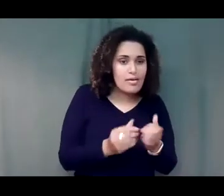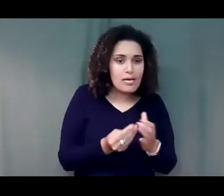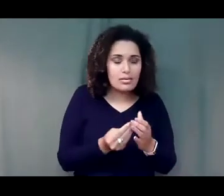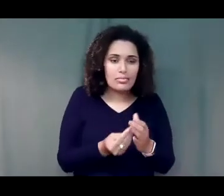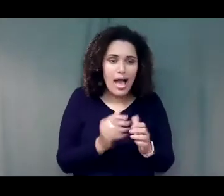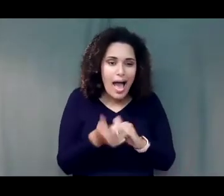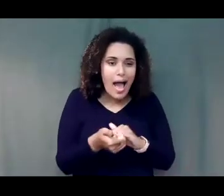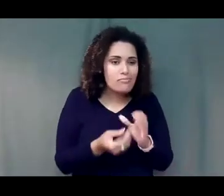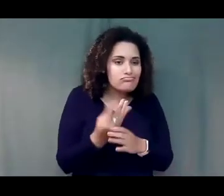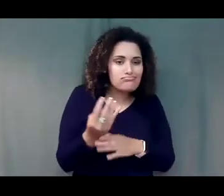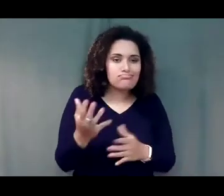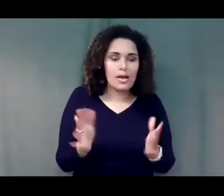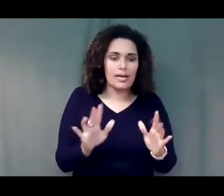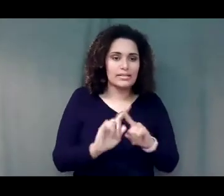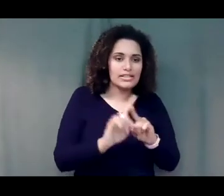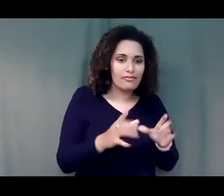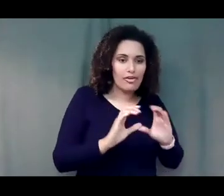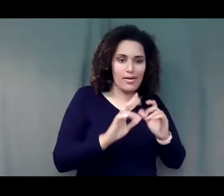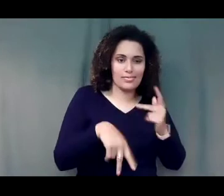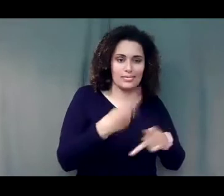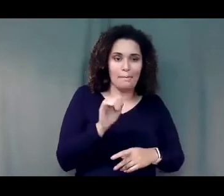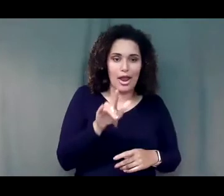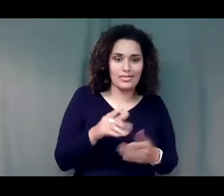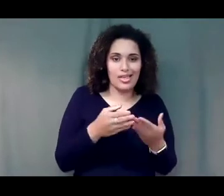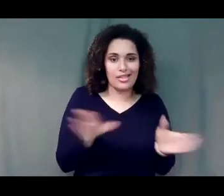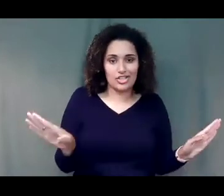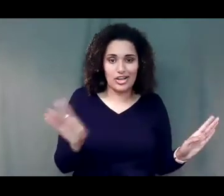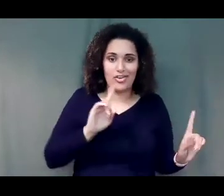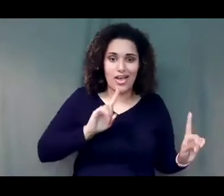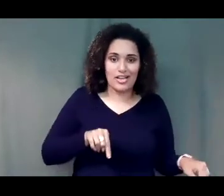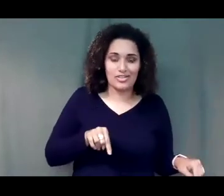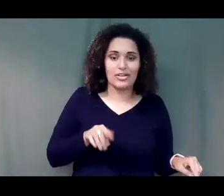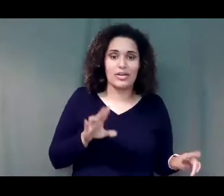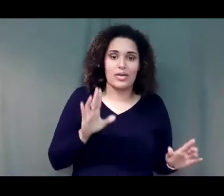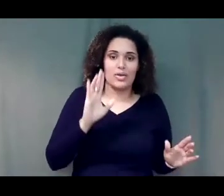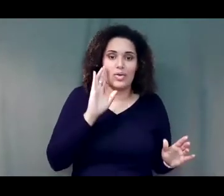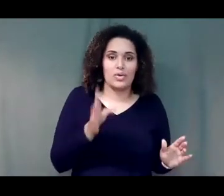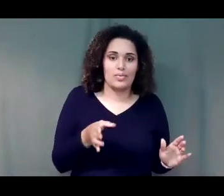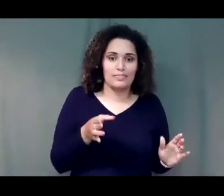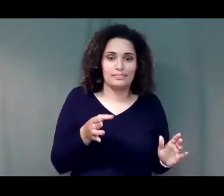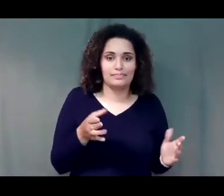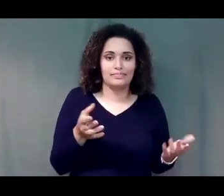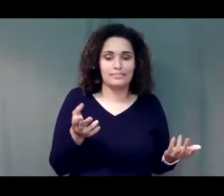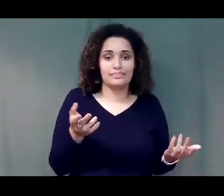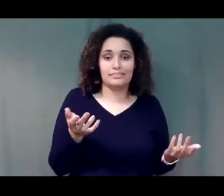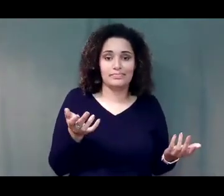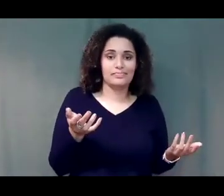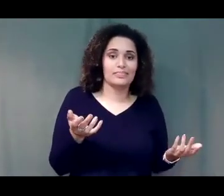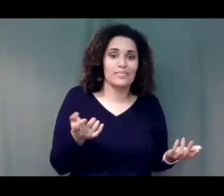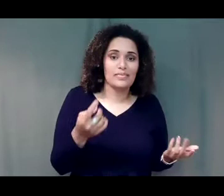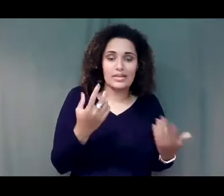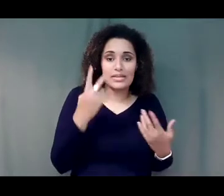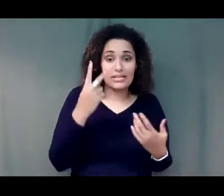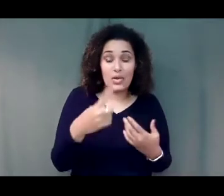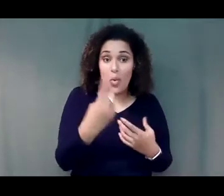barrels. And the general answer is because we'll usually find 1 year the